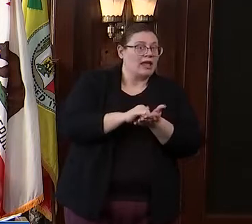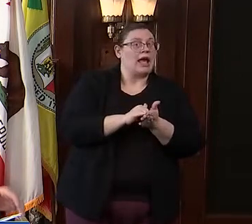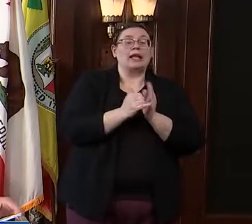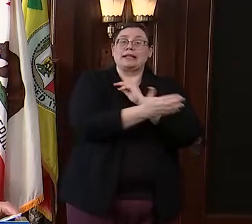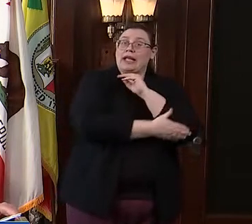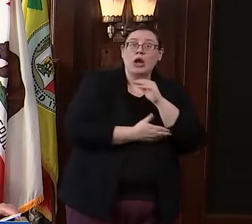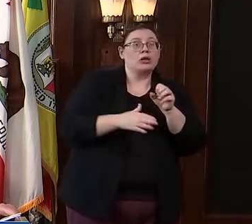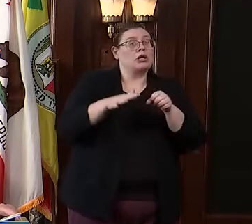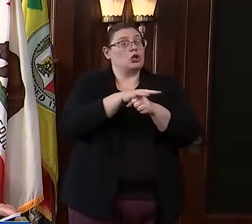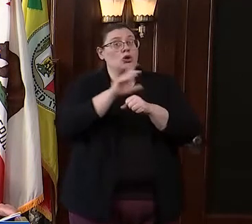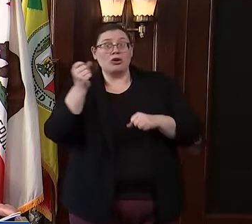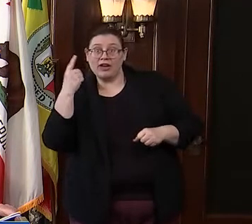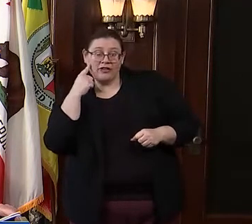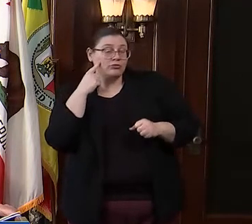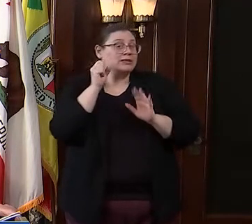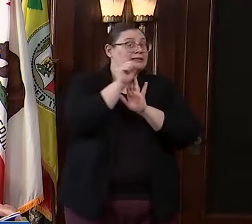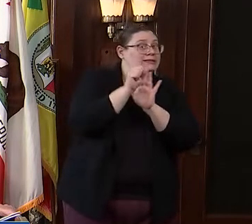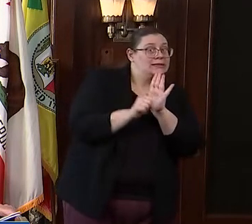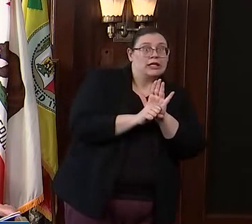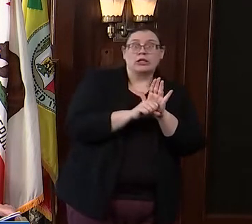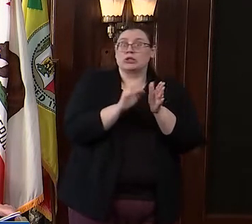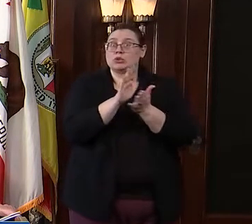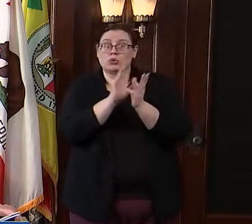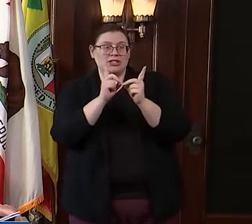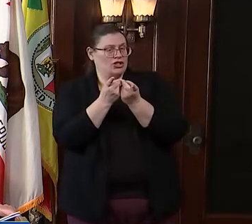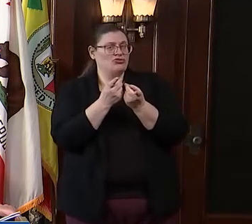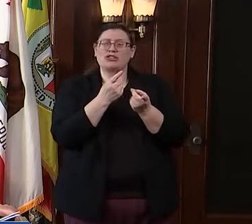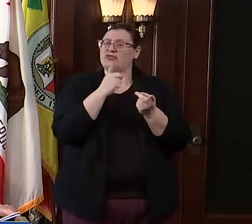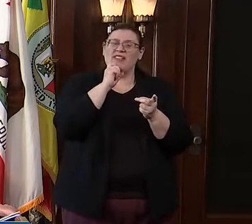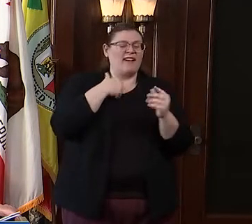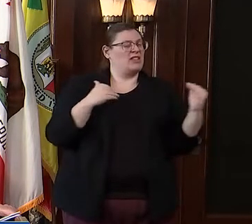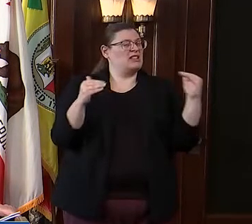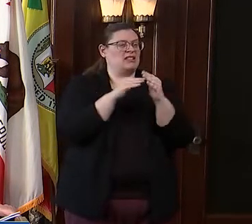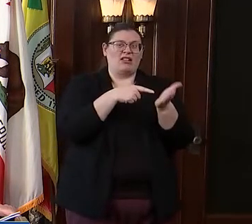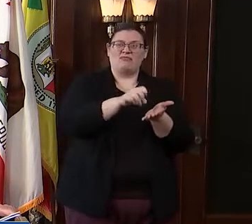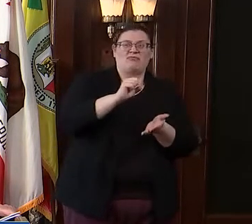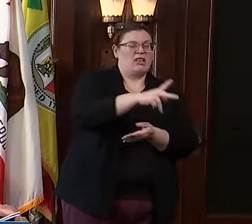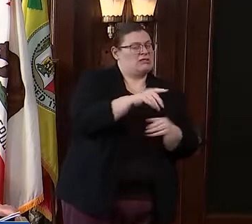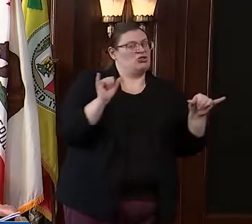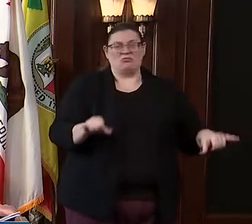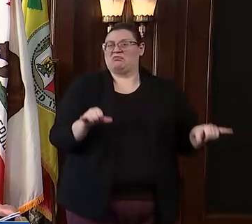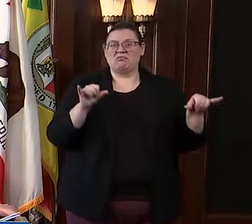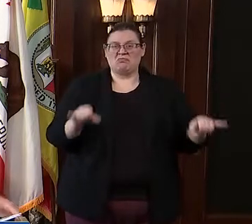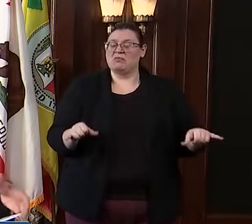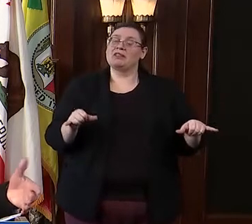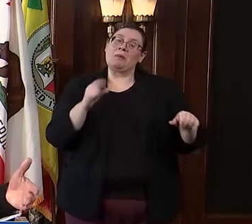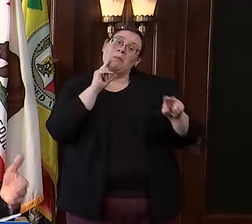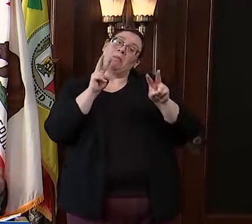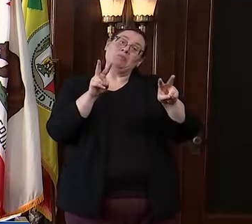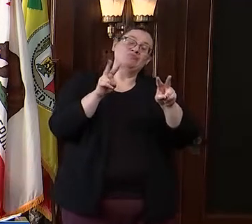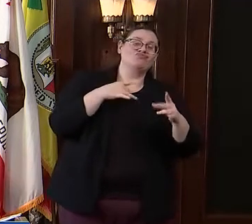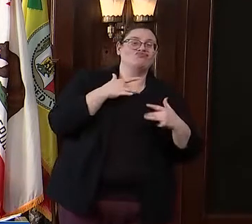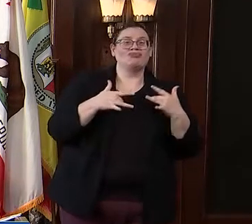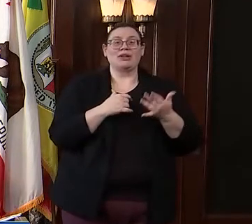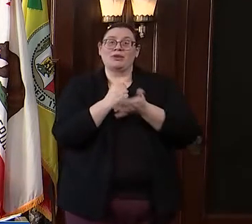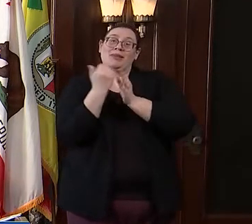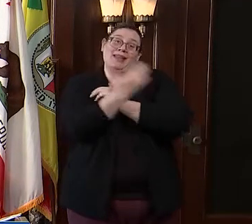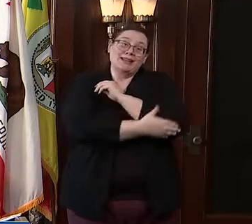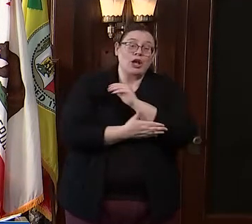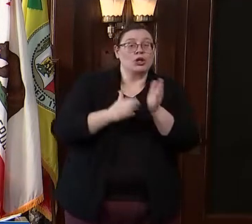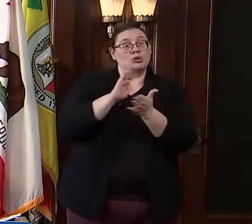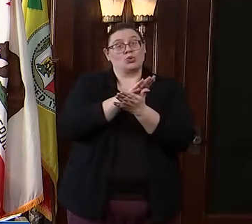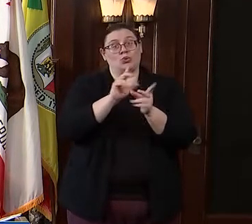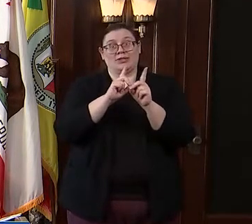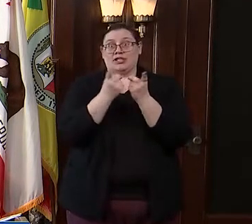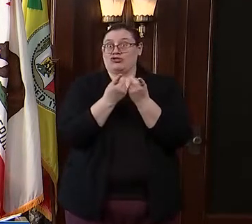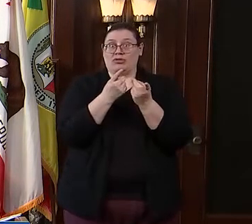government, state, and the school district deserves that sort of reimbursement as well. So I look forward to helping the county and the school district however